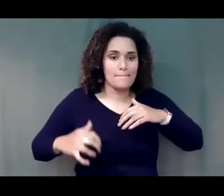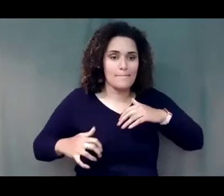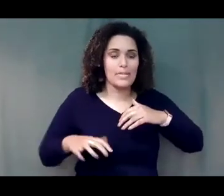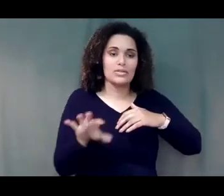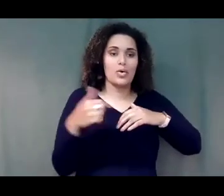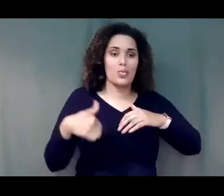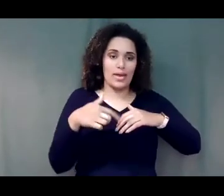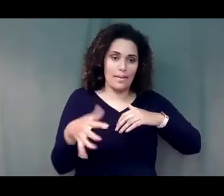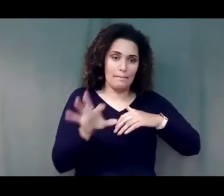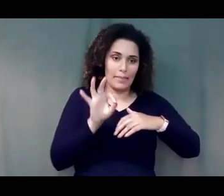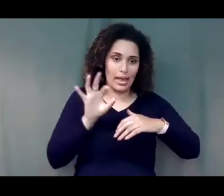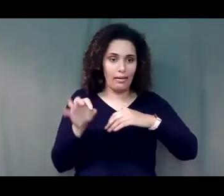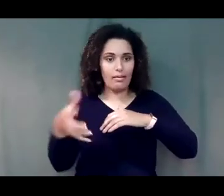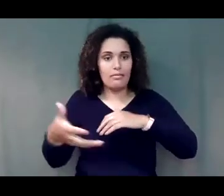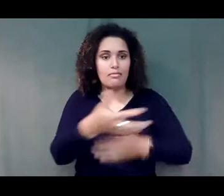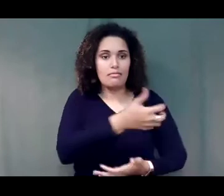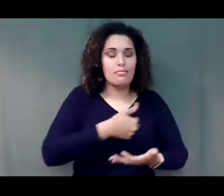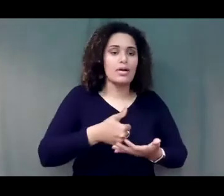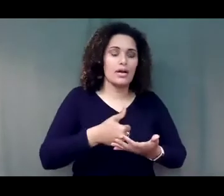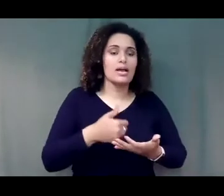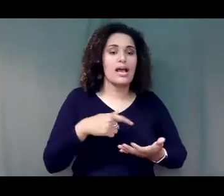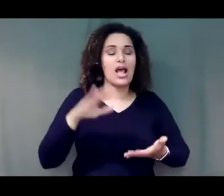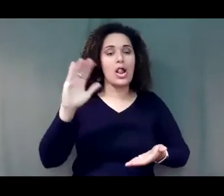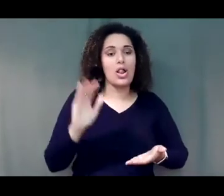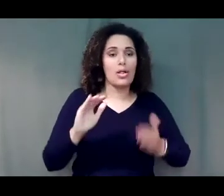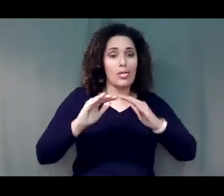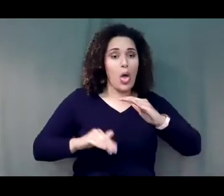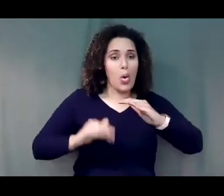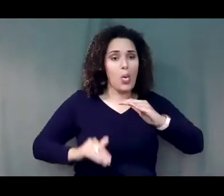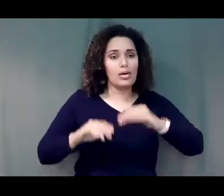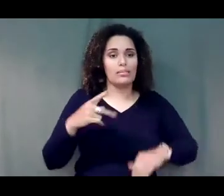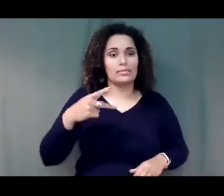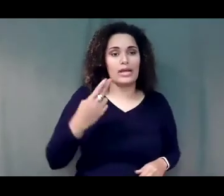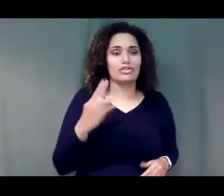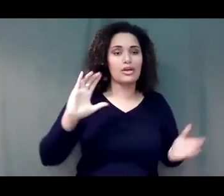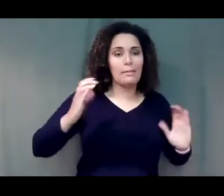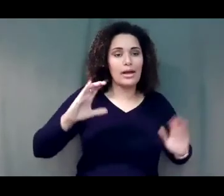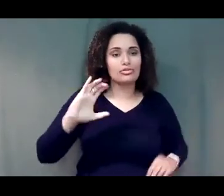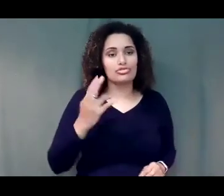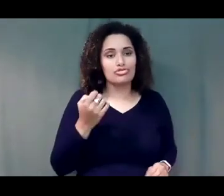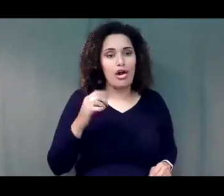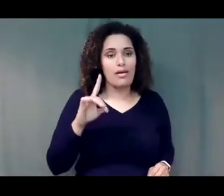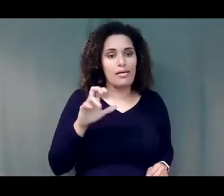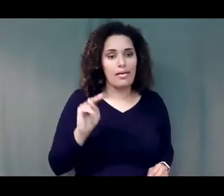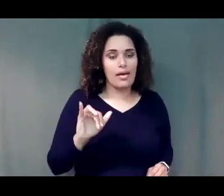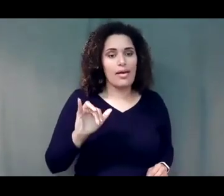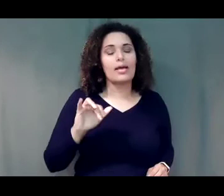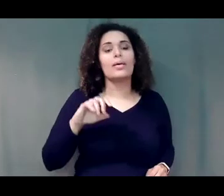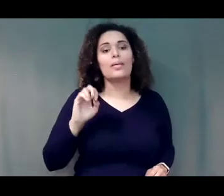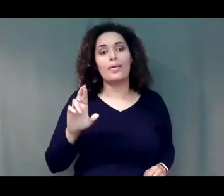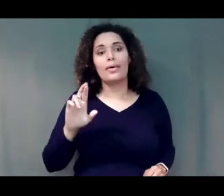little higher pH, usually a little less acid than, say, a Chardonnay, or especially than a Albarino or something, which is, an acid